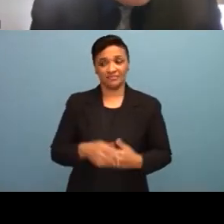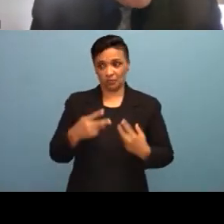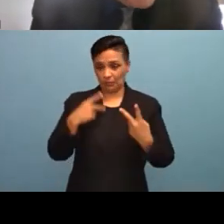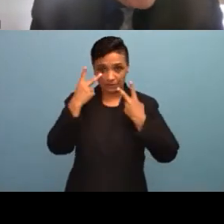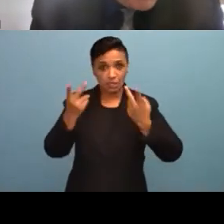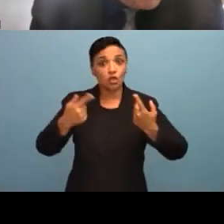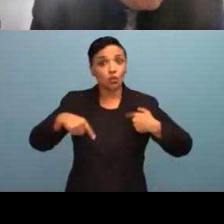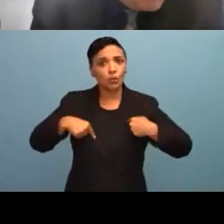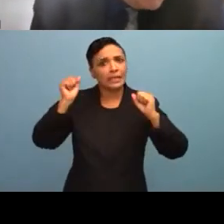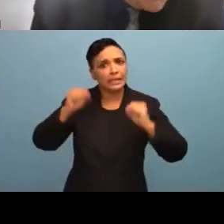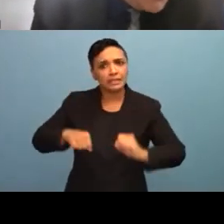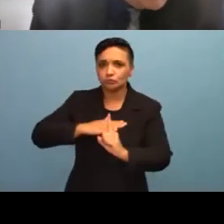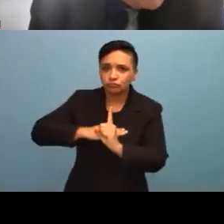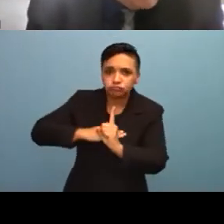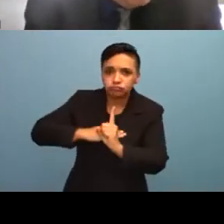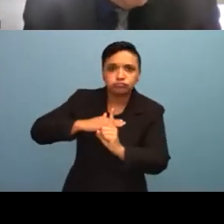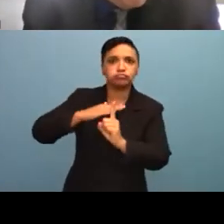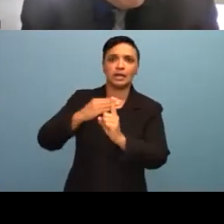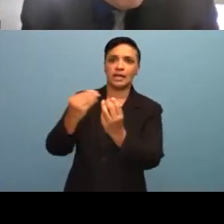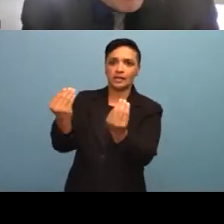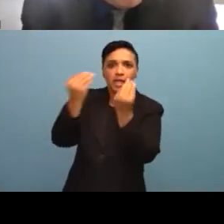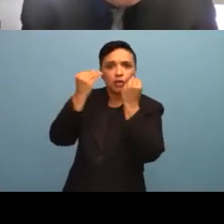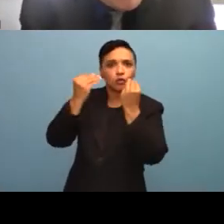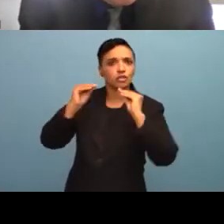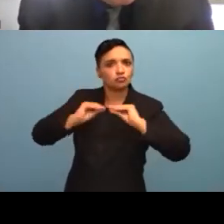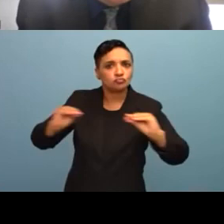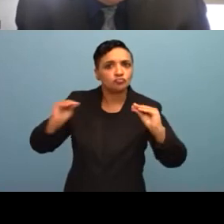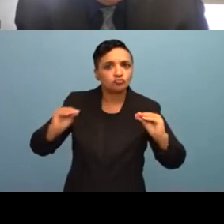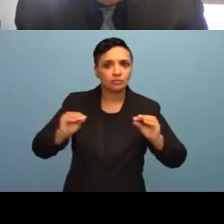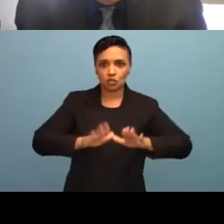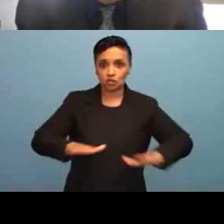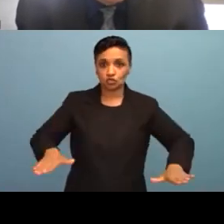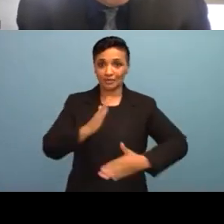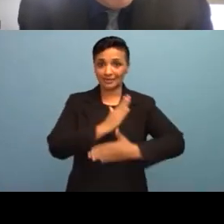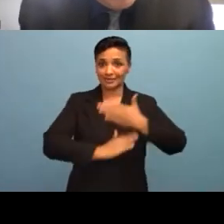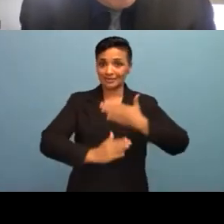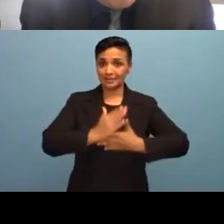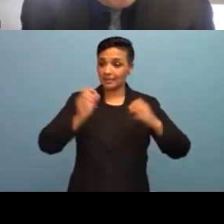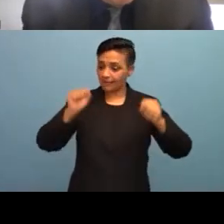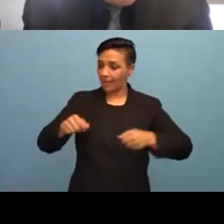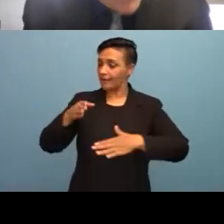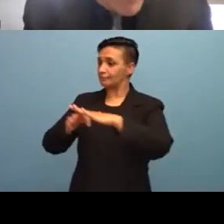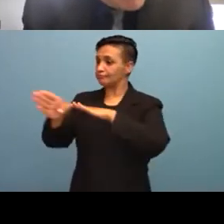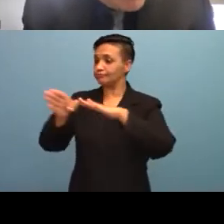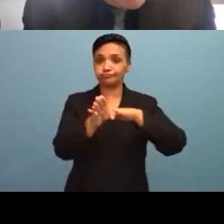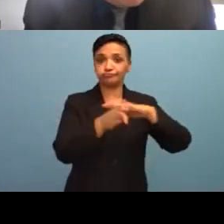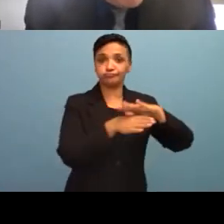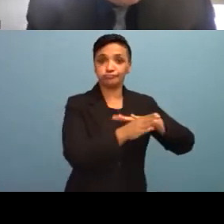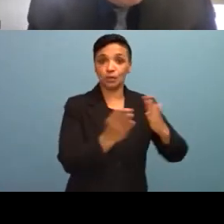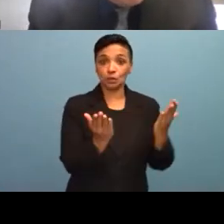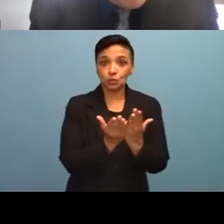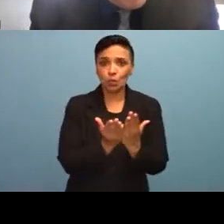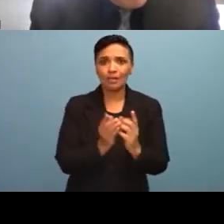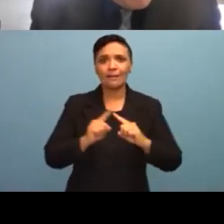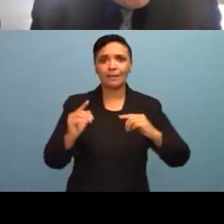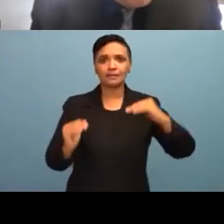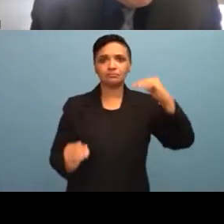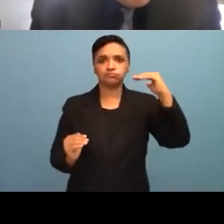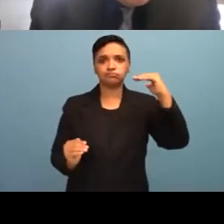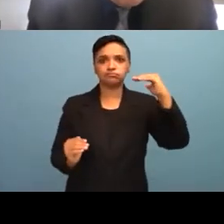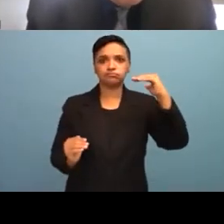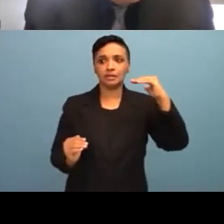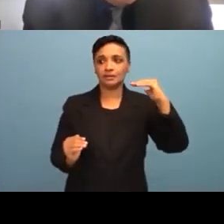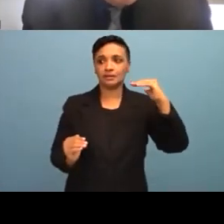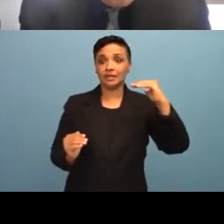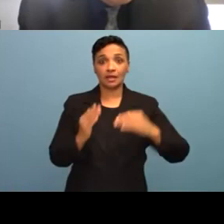in education and to some extent for children with disabilities to go to school, the gaps between children with and without